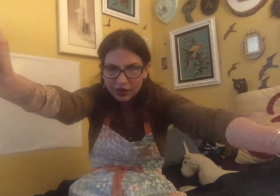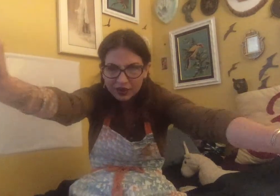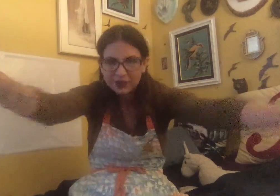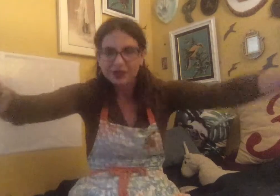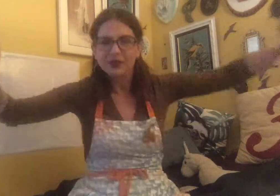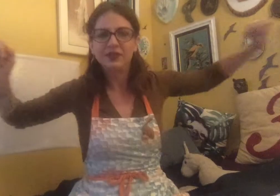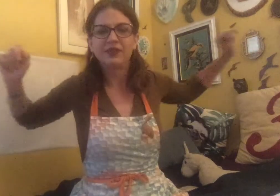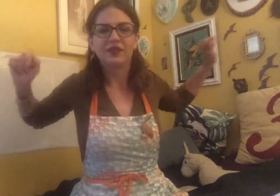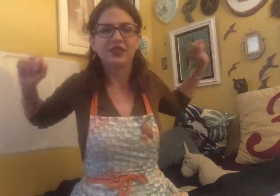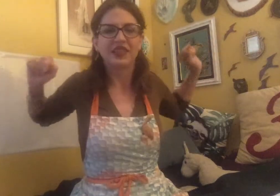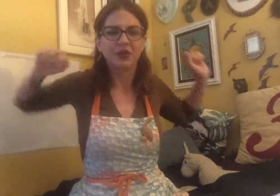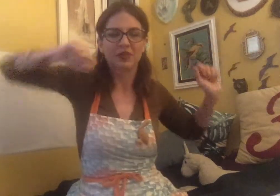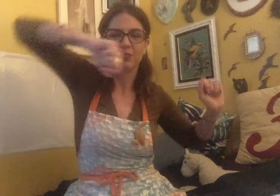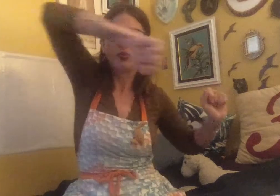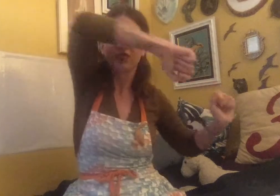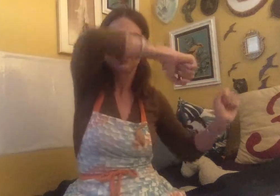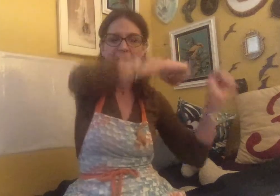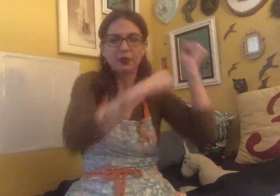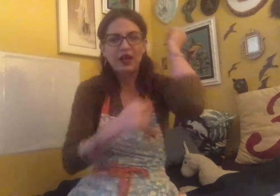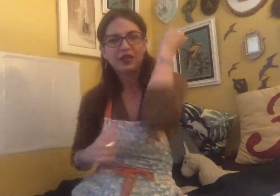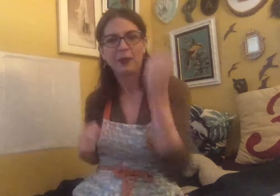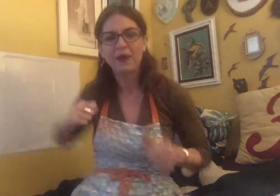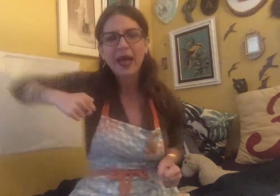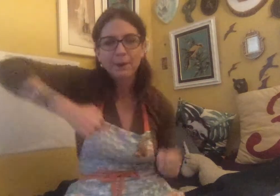Oh, you're Miss Pool. Snap, crackle, and pop.